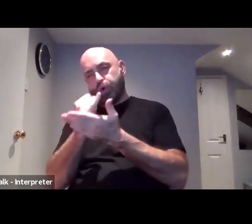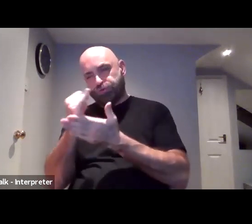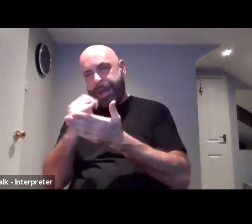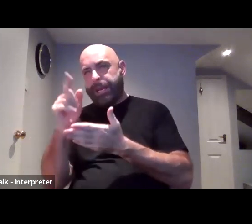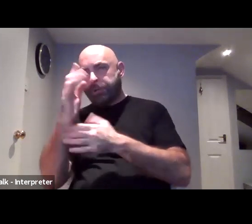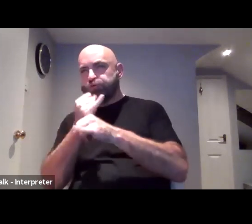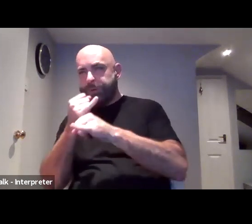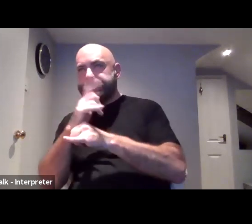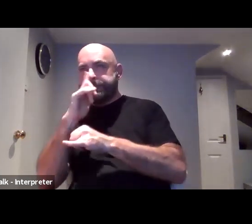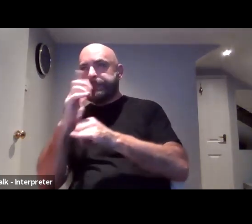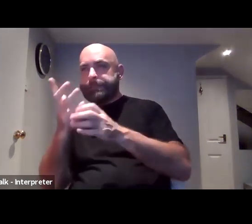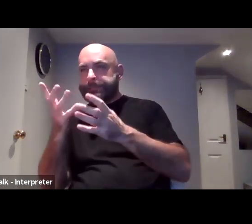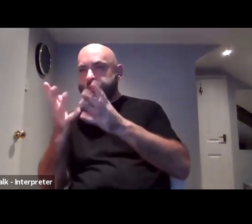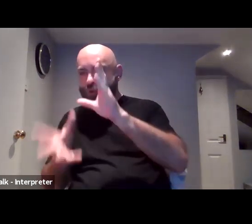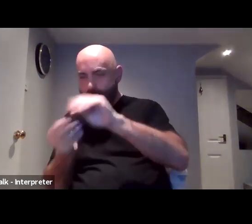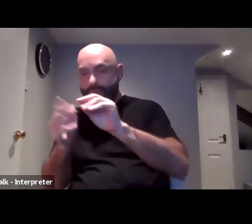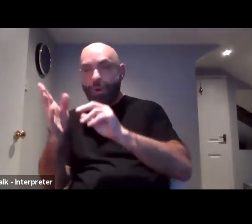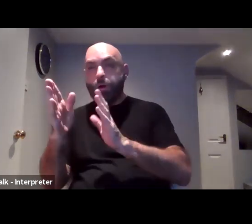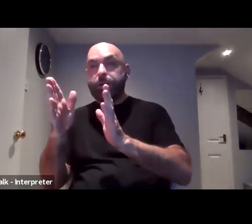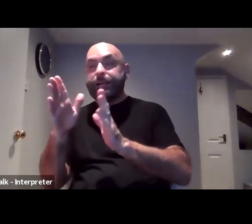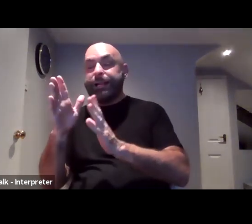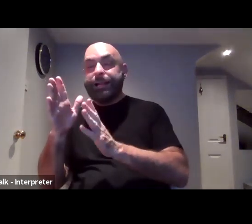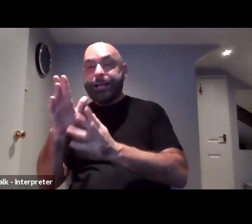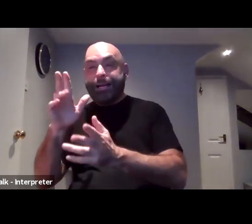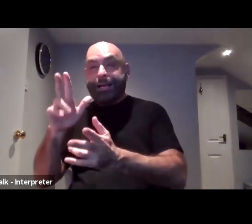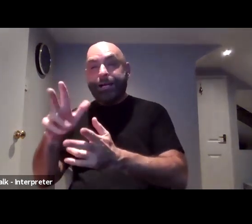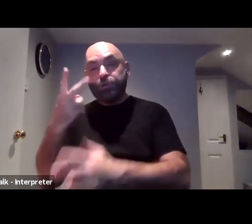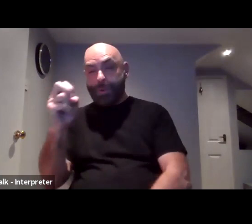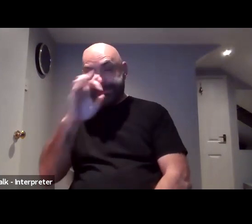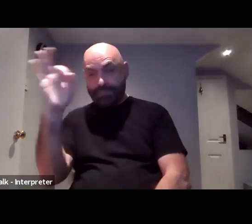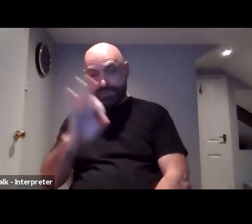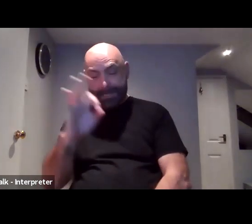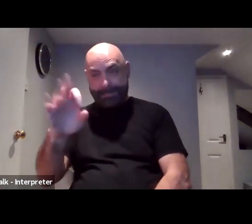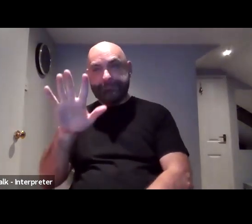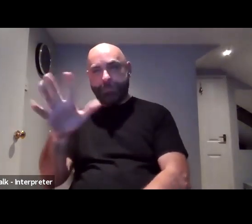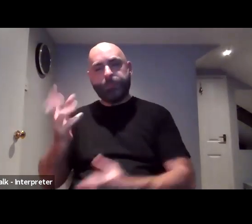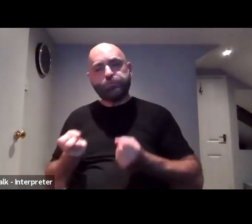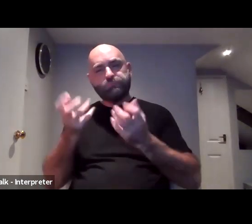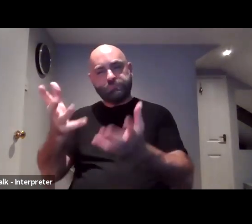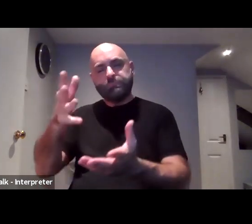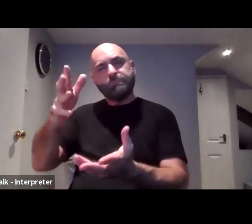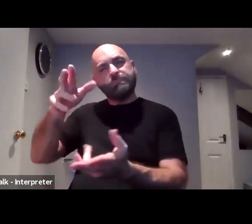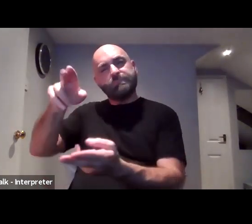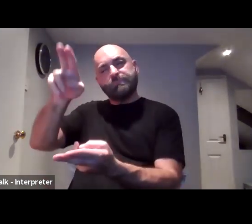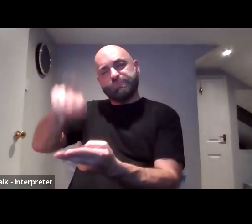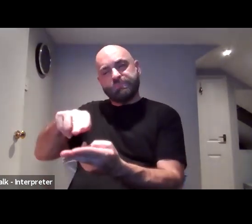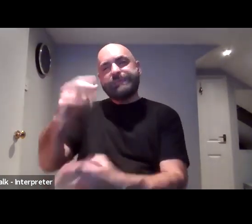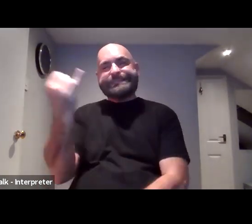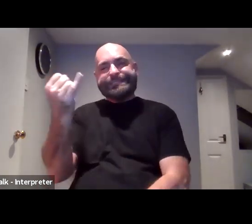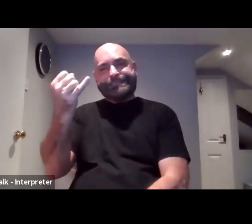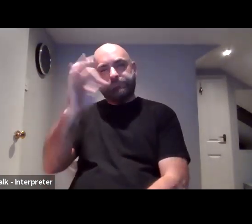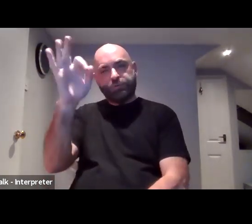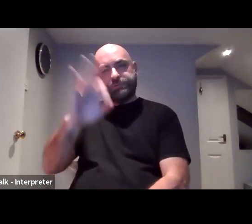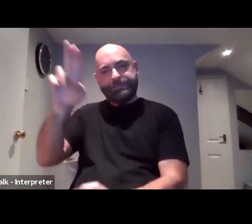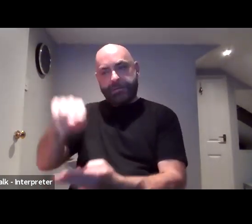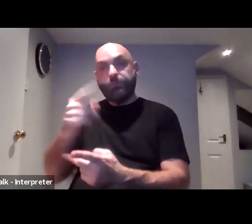total local authority spending. In the least deprived 20%, total spending went down by about 16%